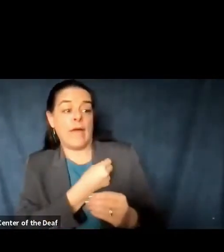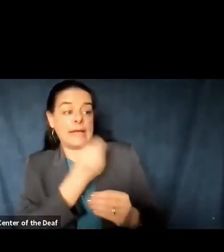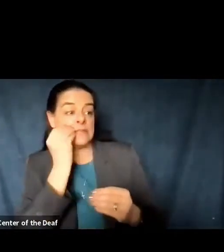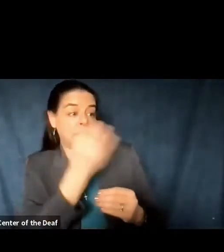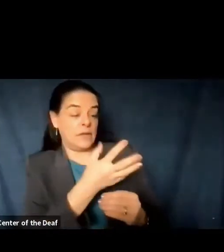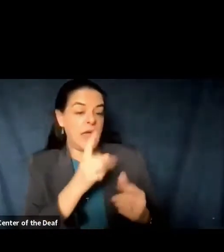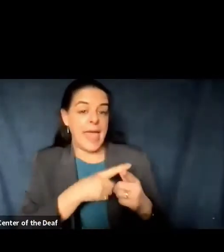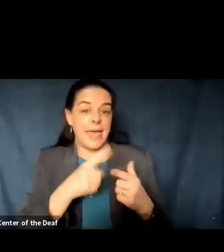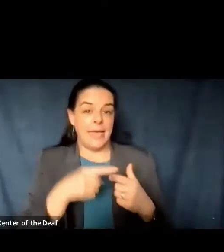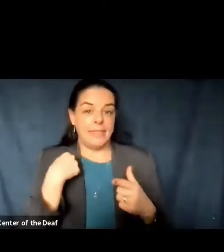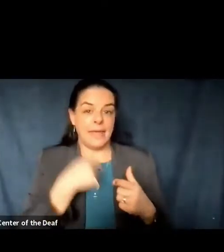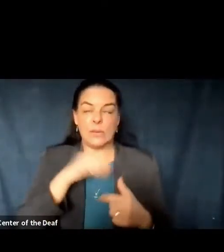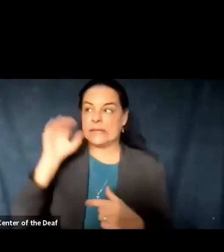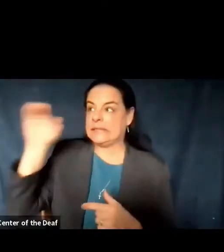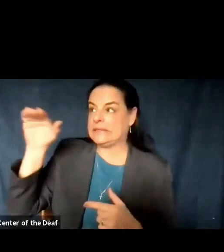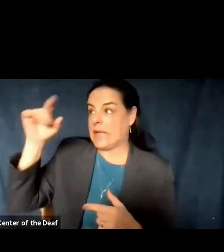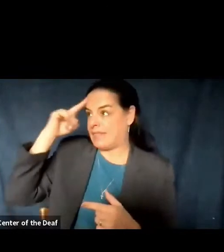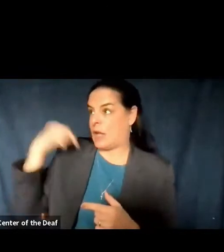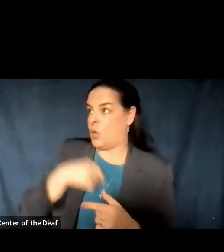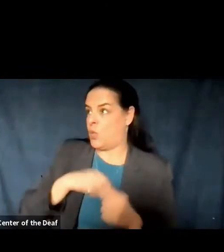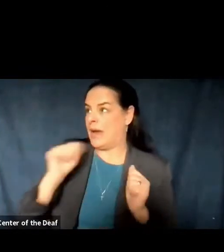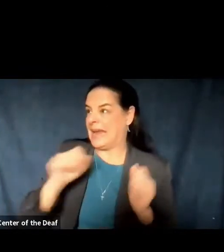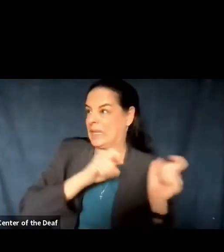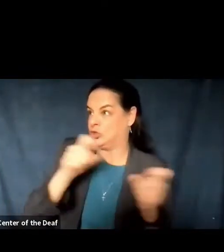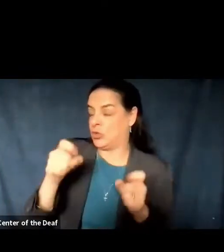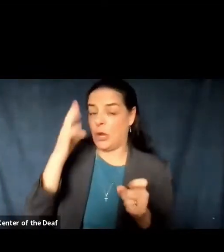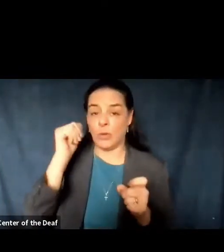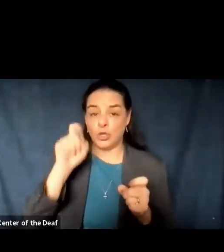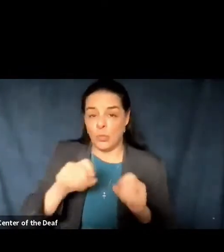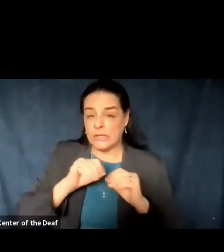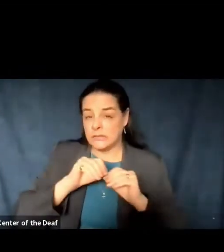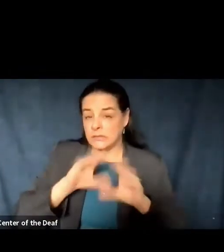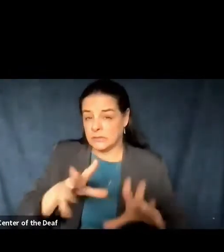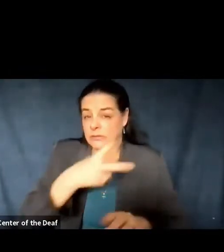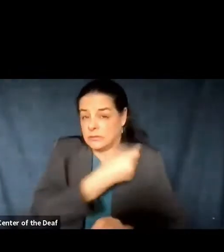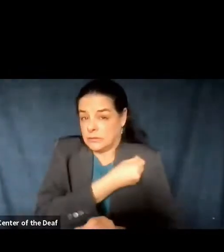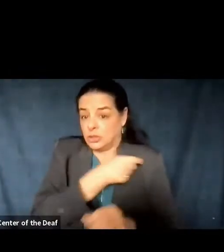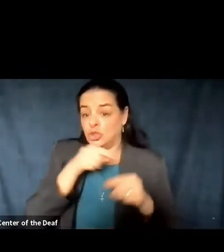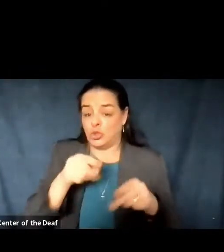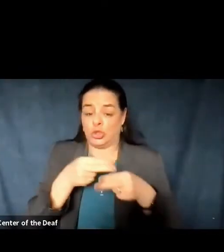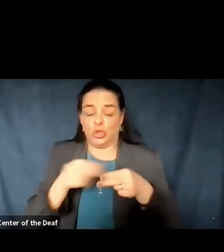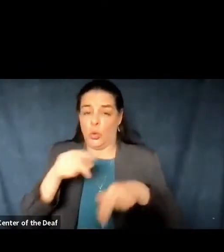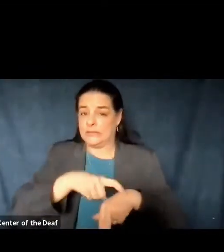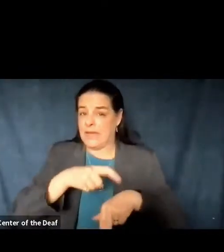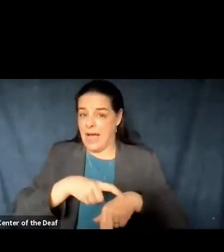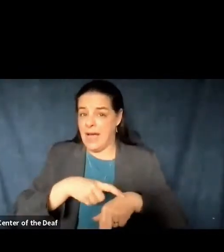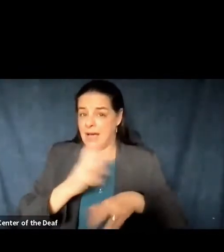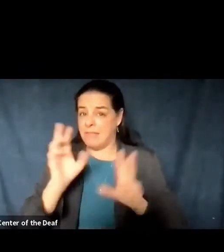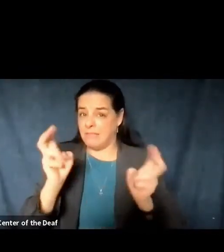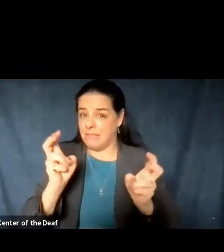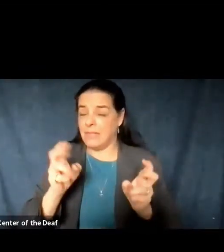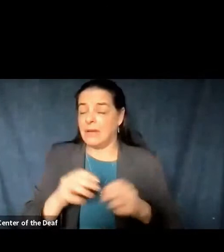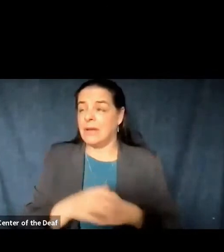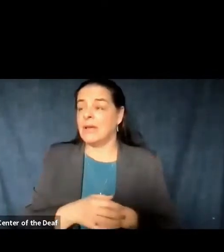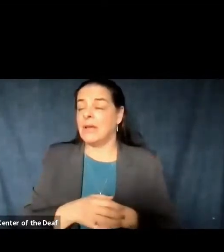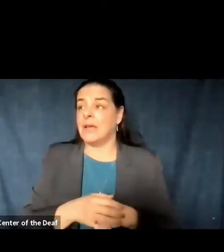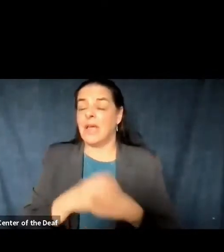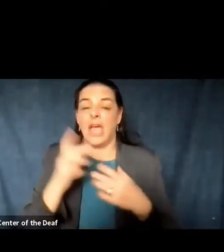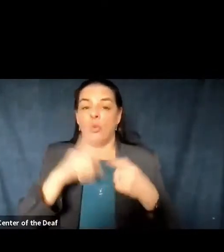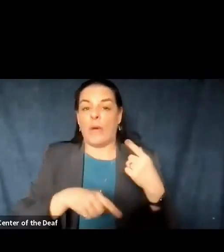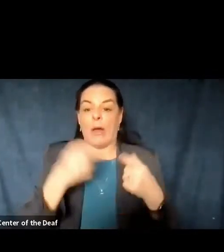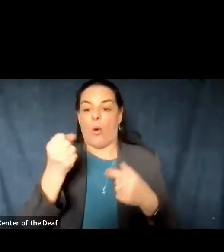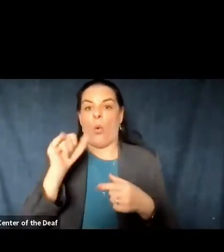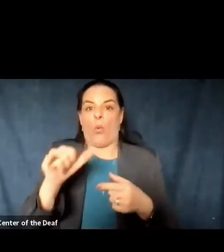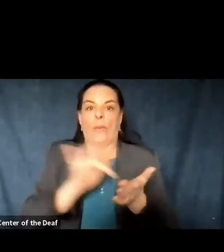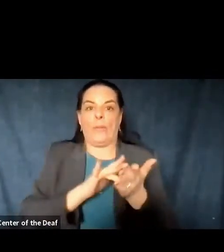how much of that we think we can distribute, because you have to get it out during a short time frame typically. And then